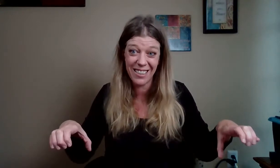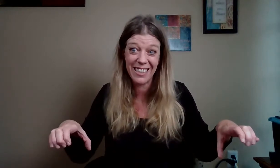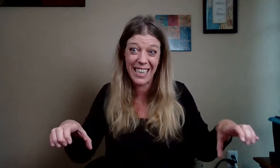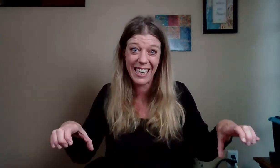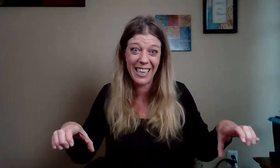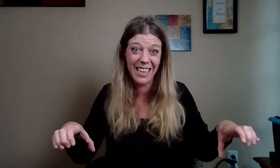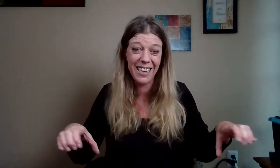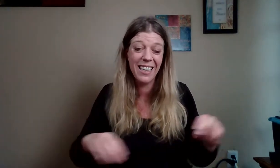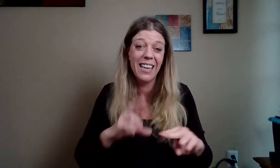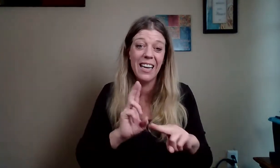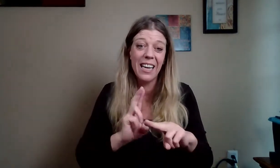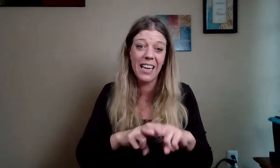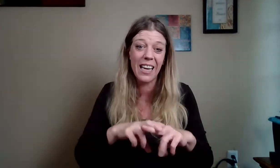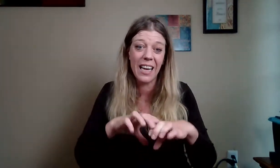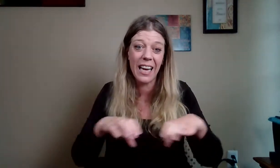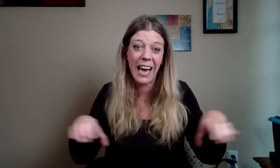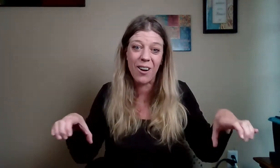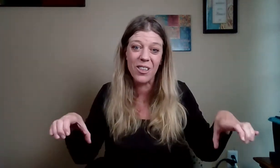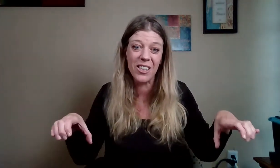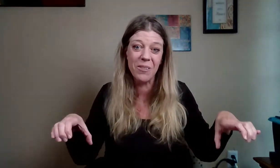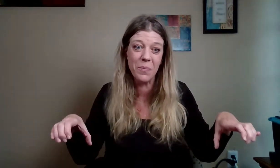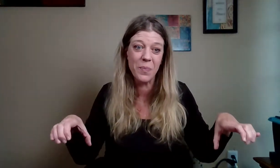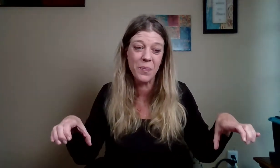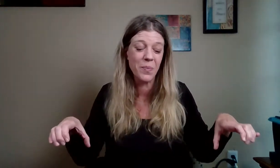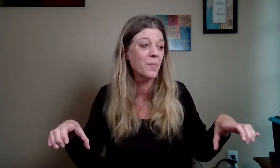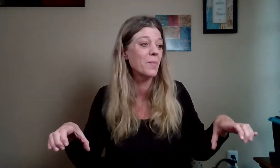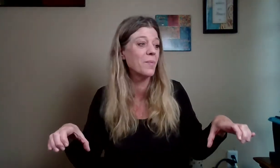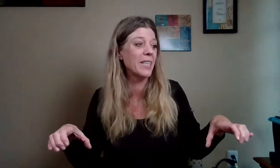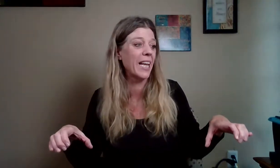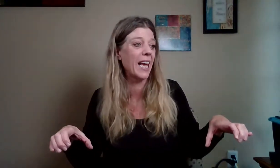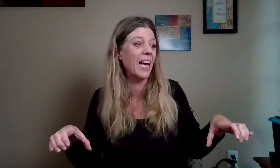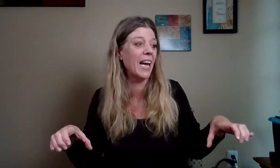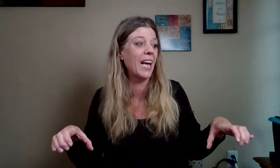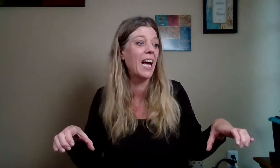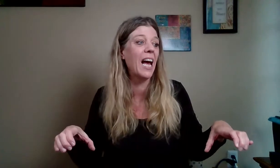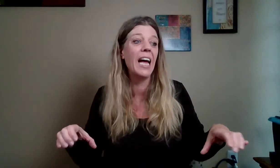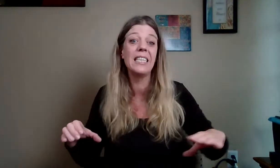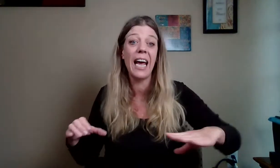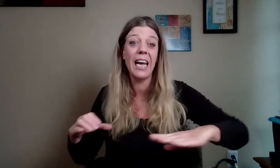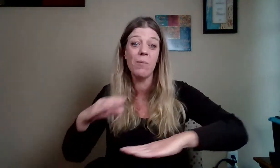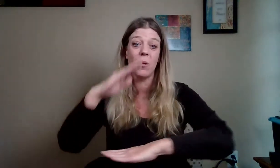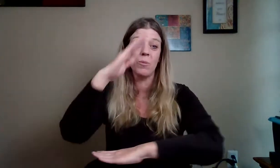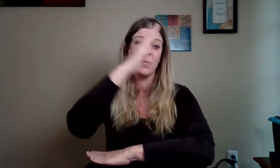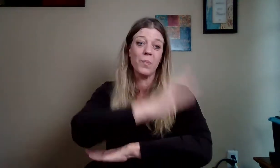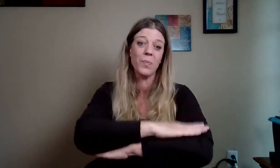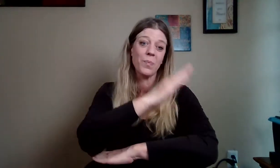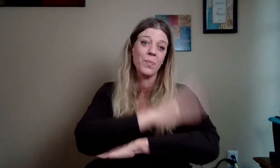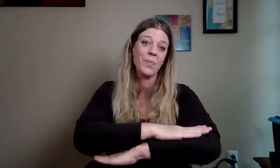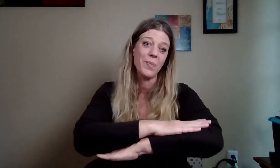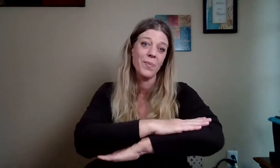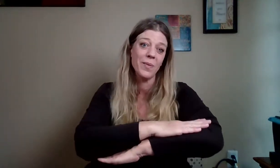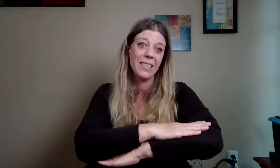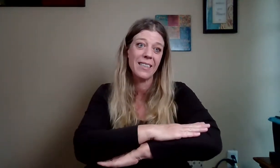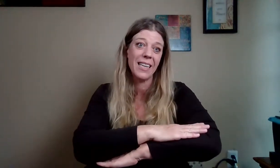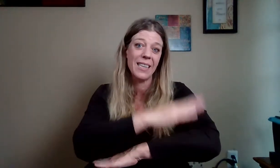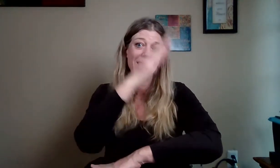you see? Couch. Okay. Table. It's like